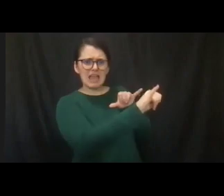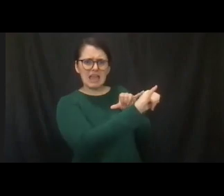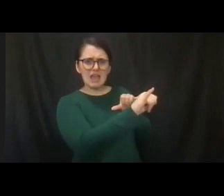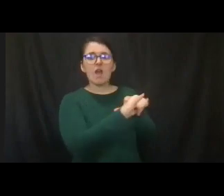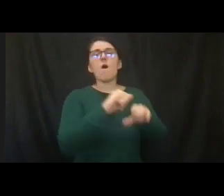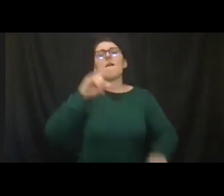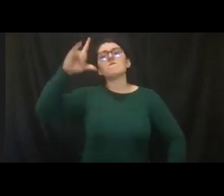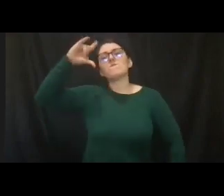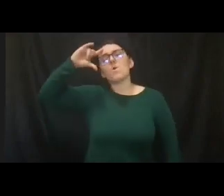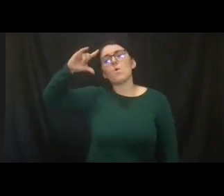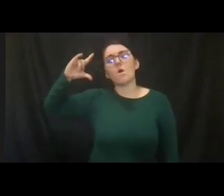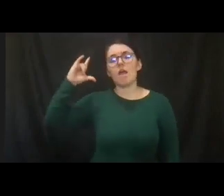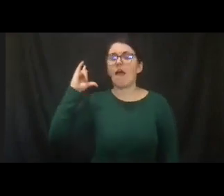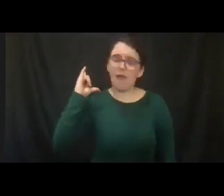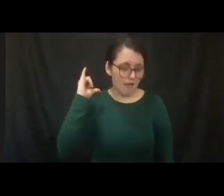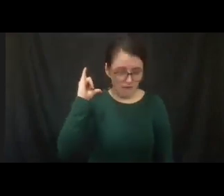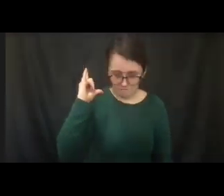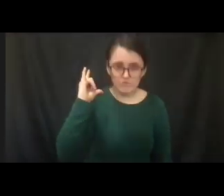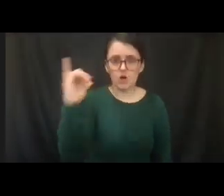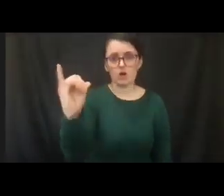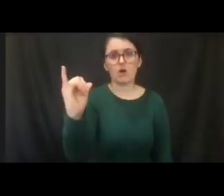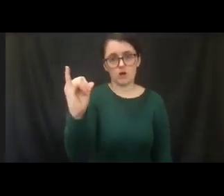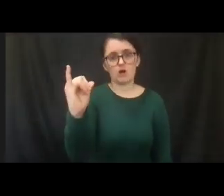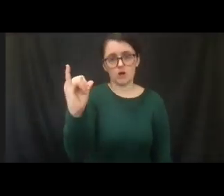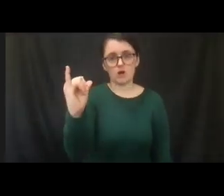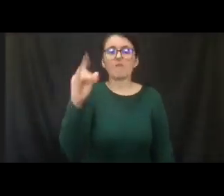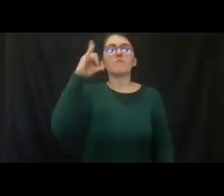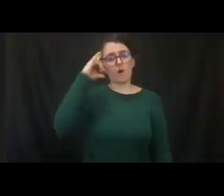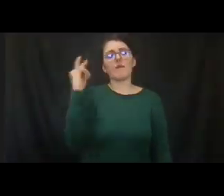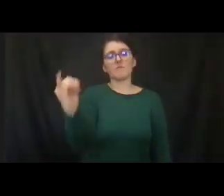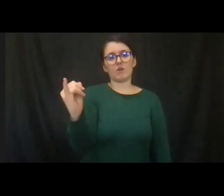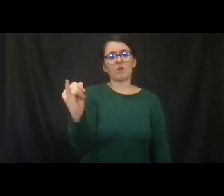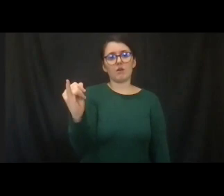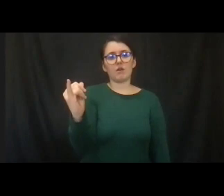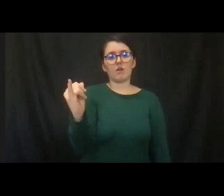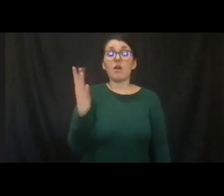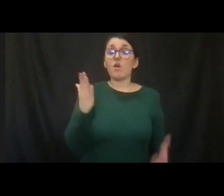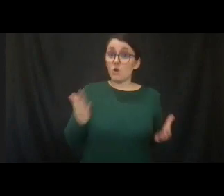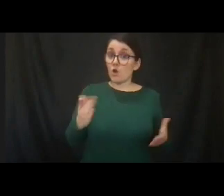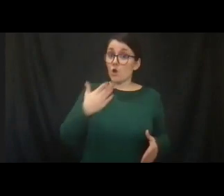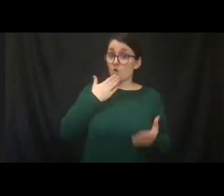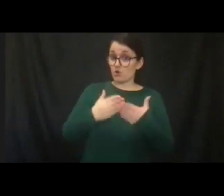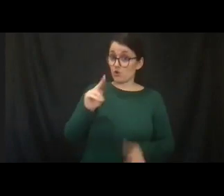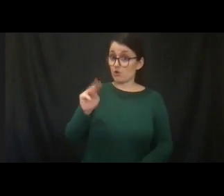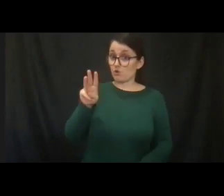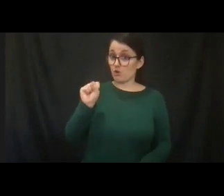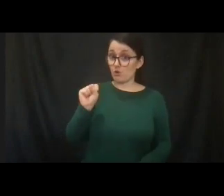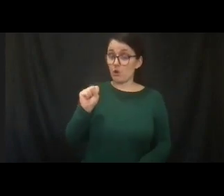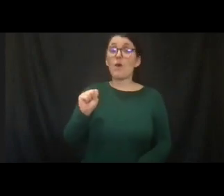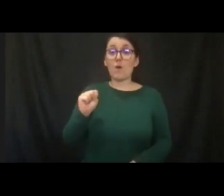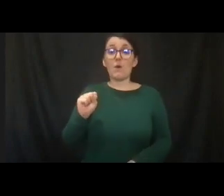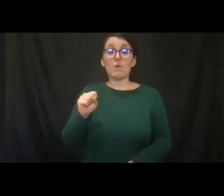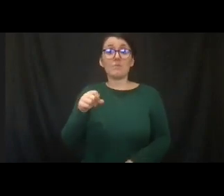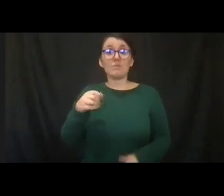Forever. Yes. And it just gets buried. And so the good news is that these items are broken down into smaller bits so that it has